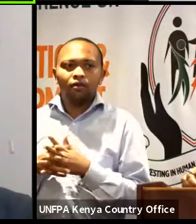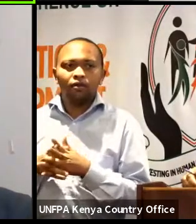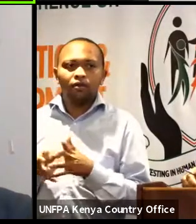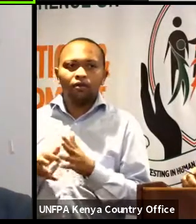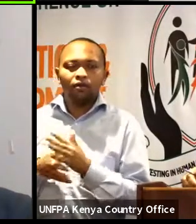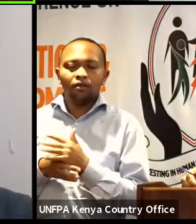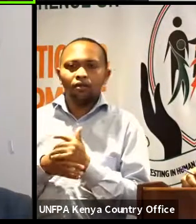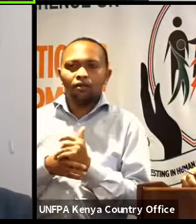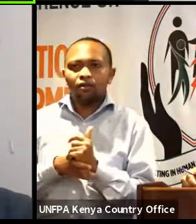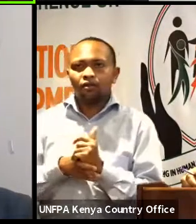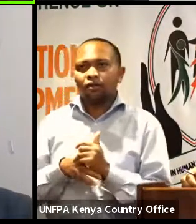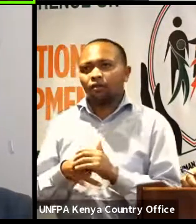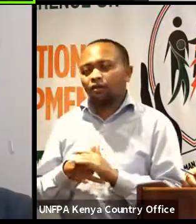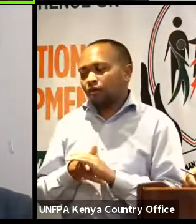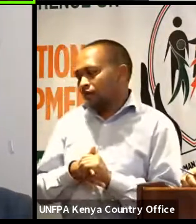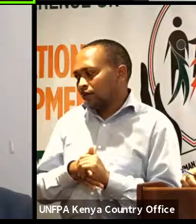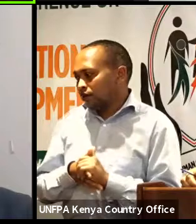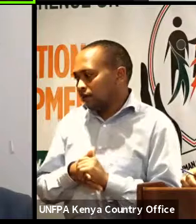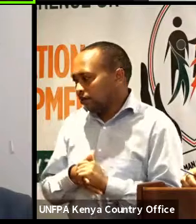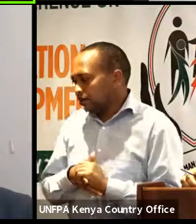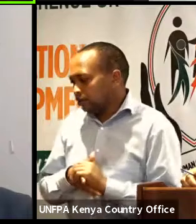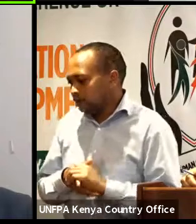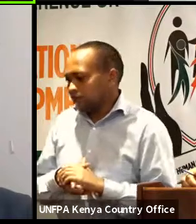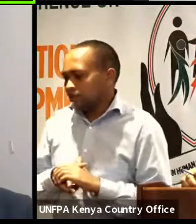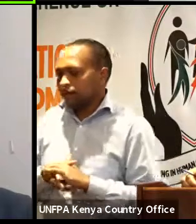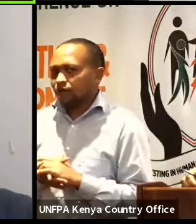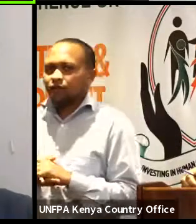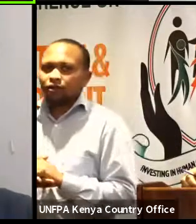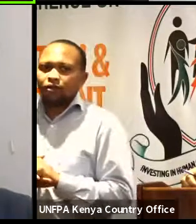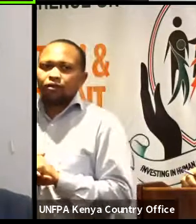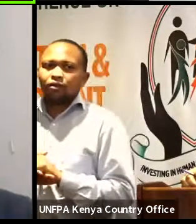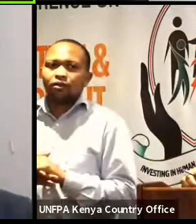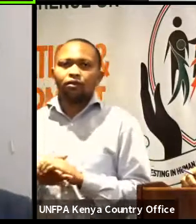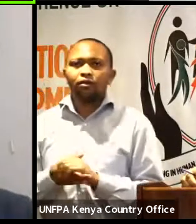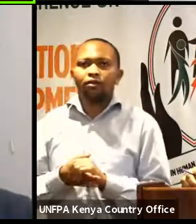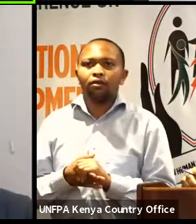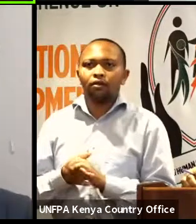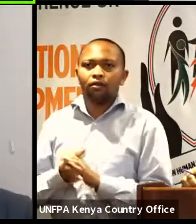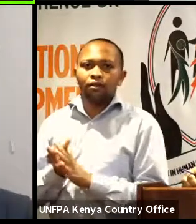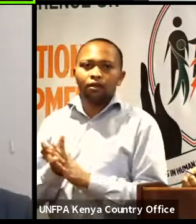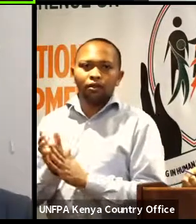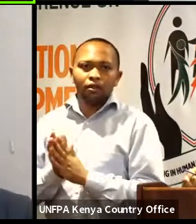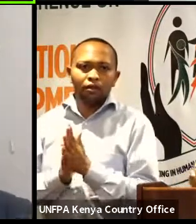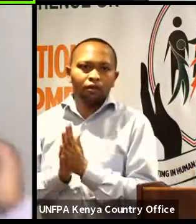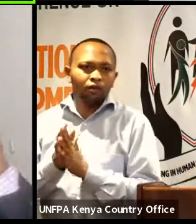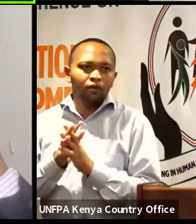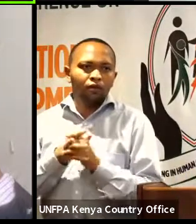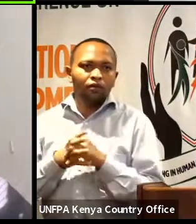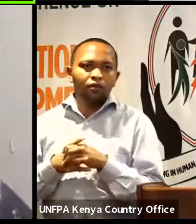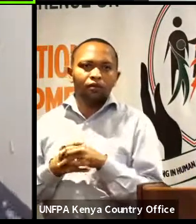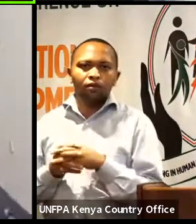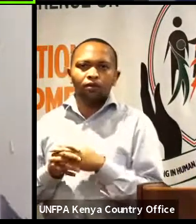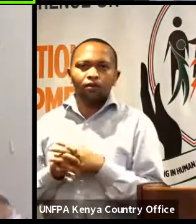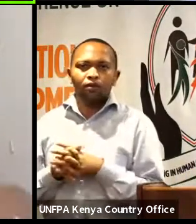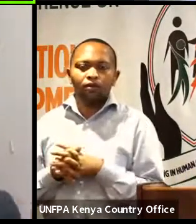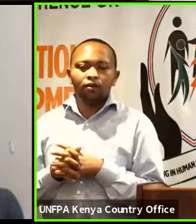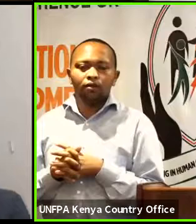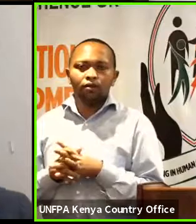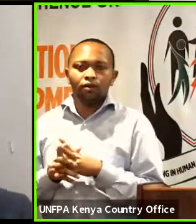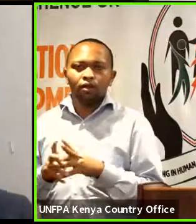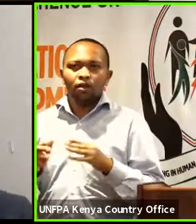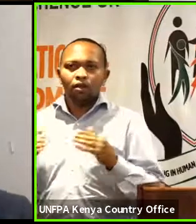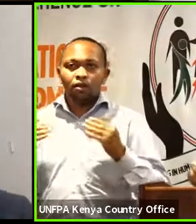to everything to you. Okay, thank you. Meeting adjourned. Thank